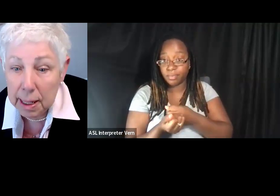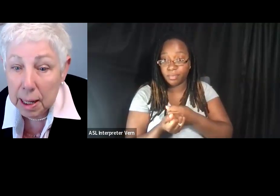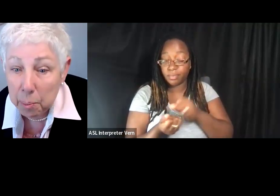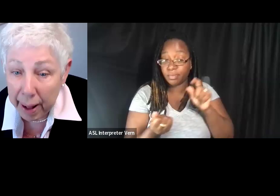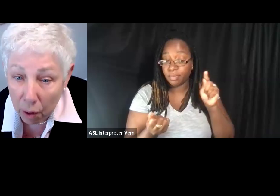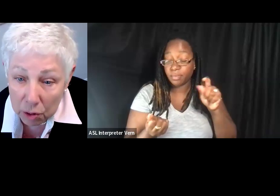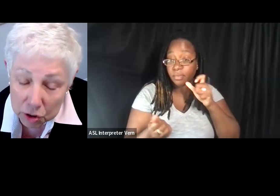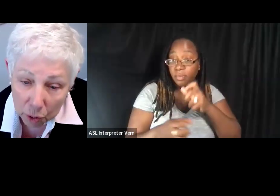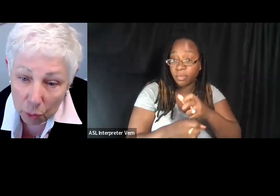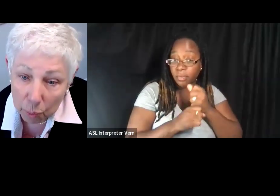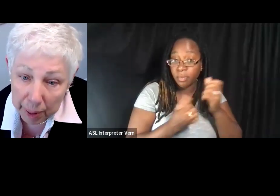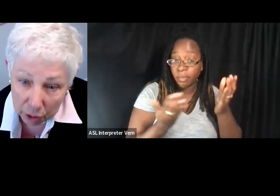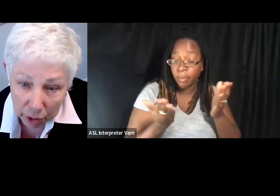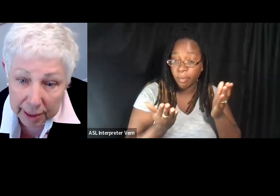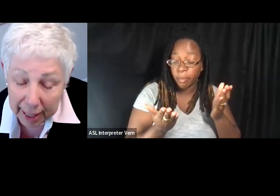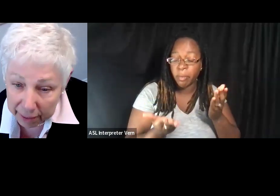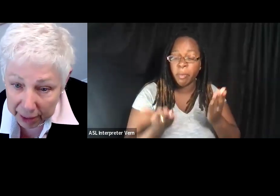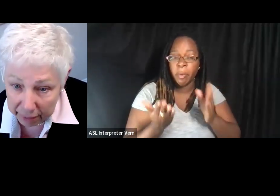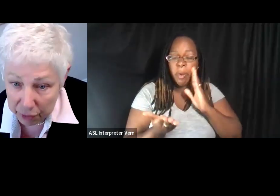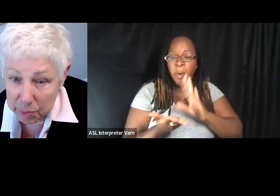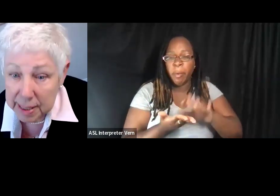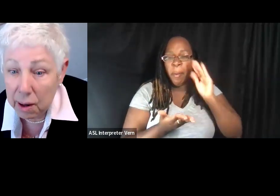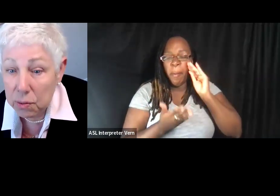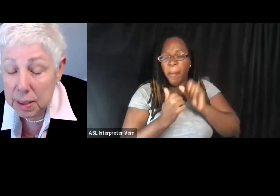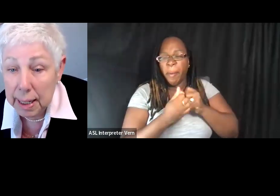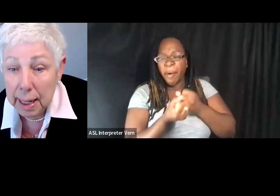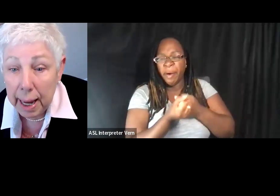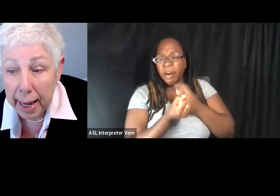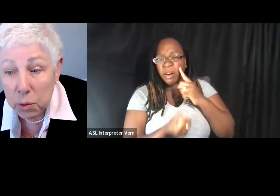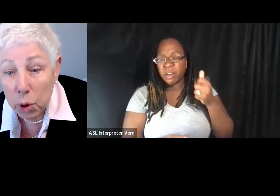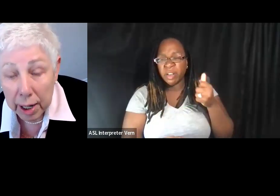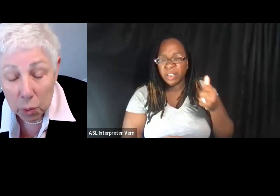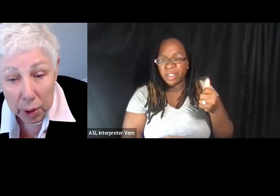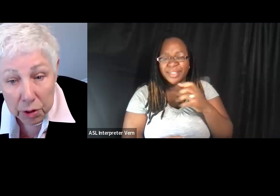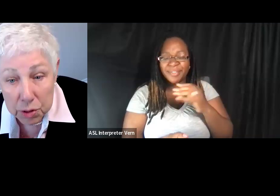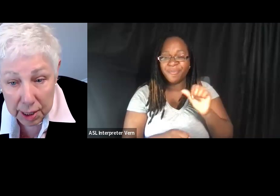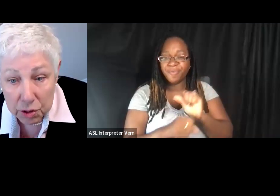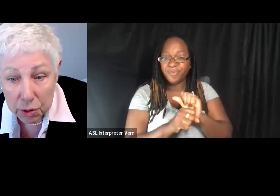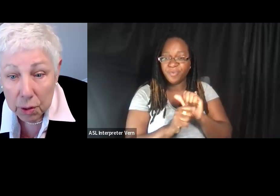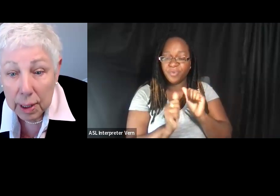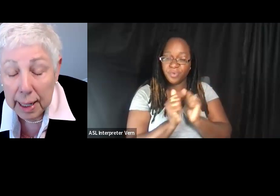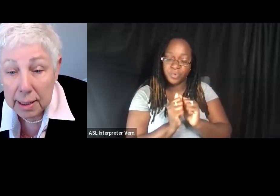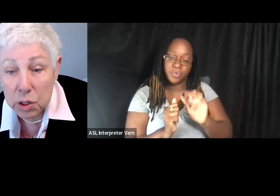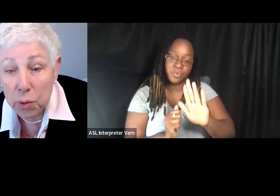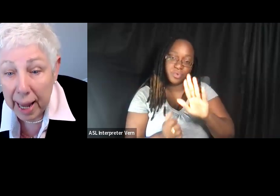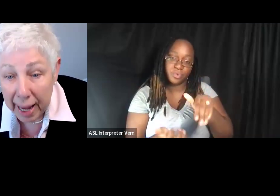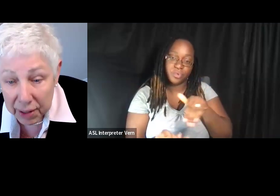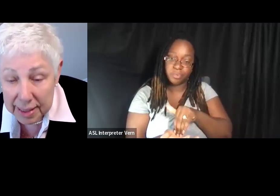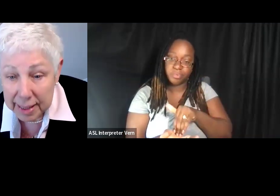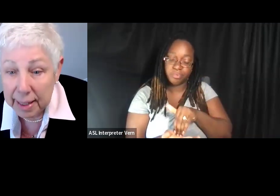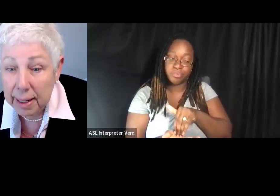services may also be learning to advocate for themselves and working with your center so